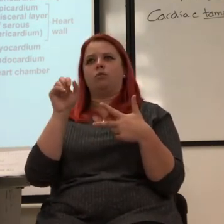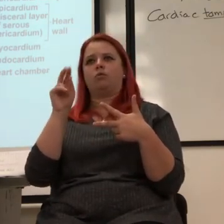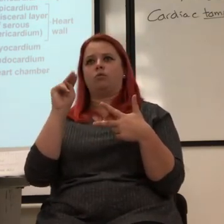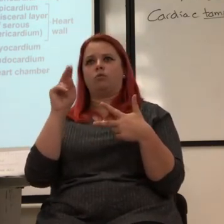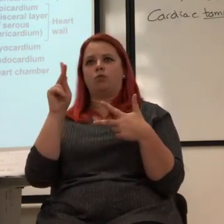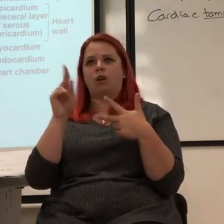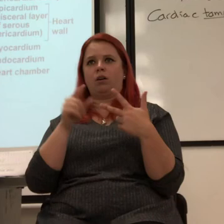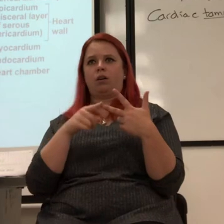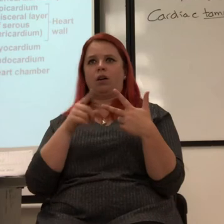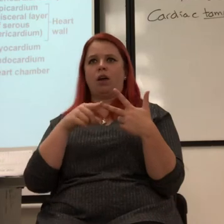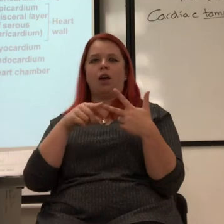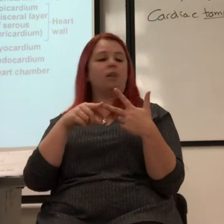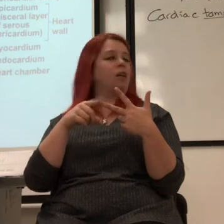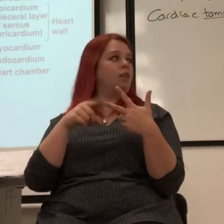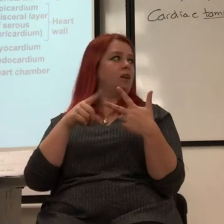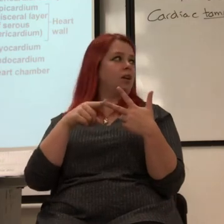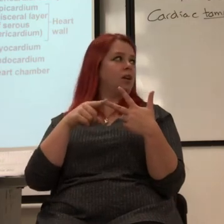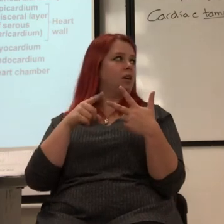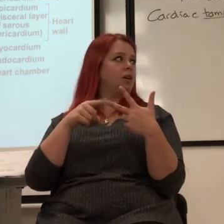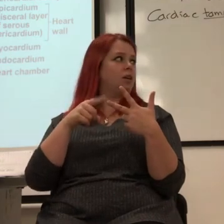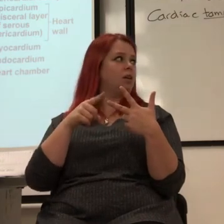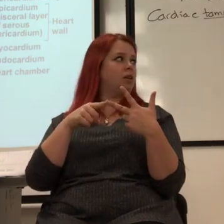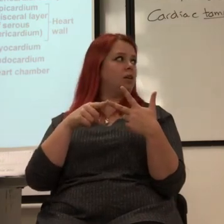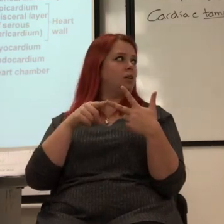heart. So if you ever see that term, that's what they mean.